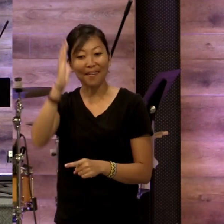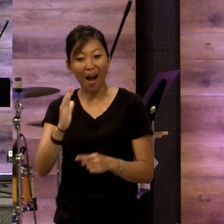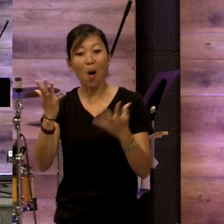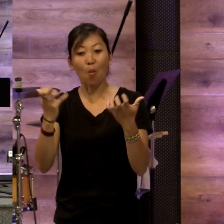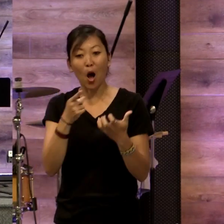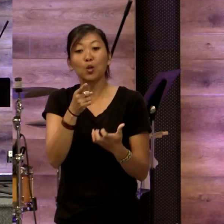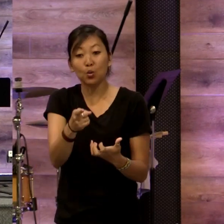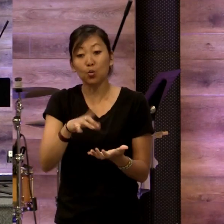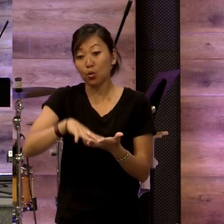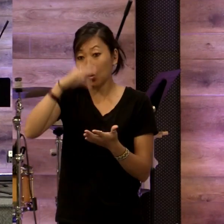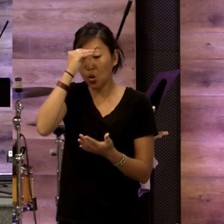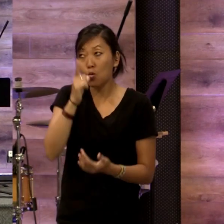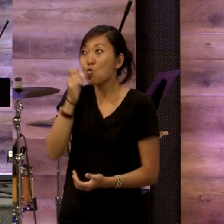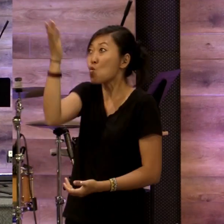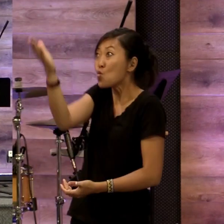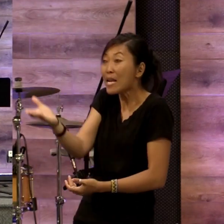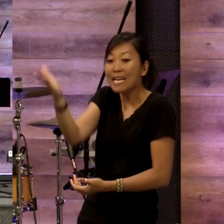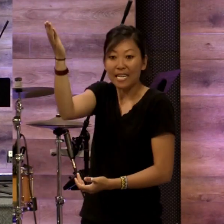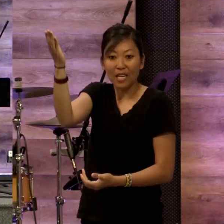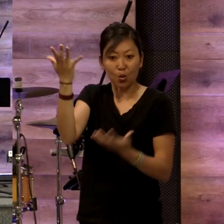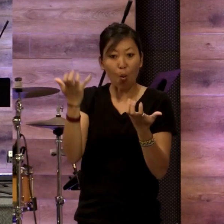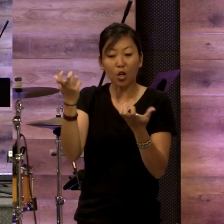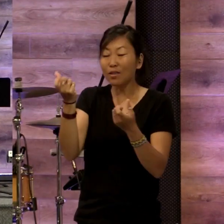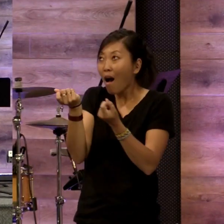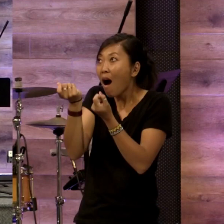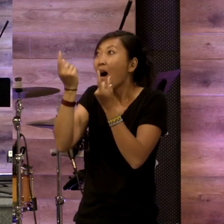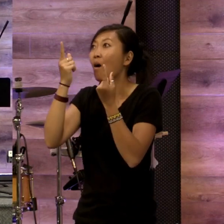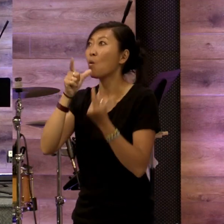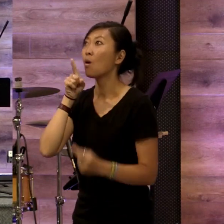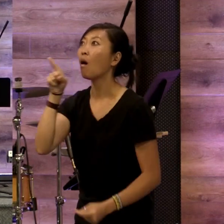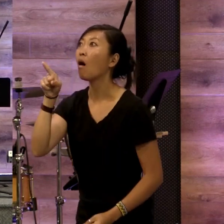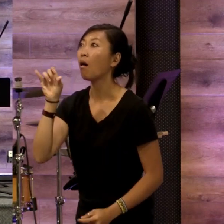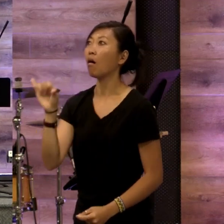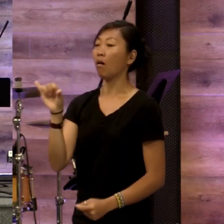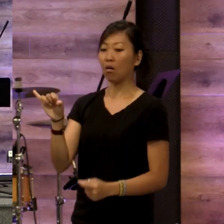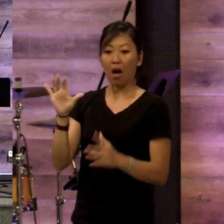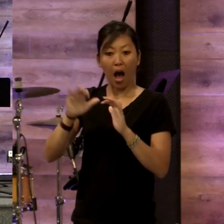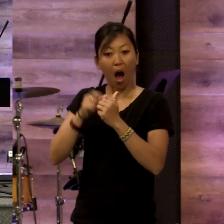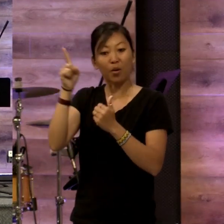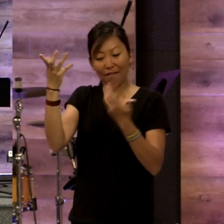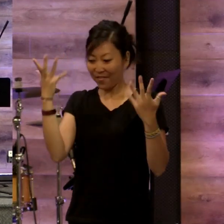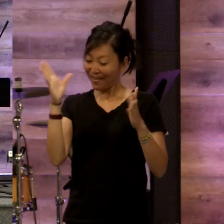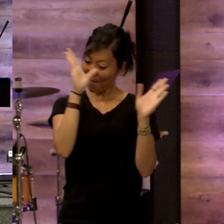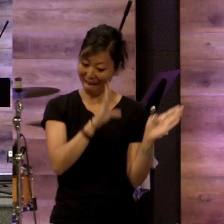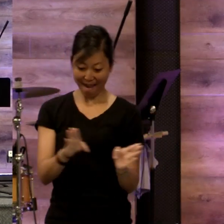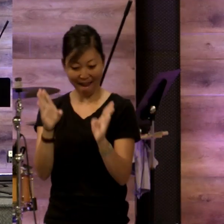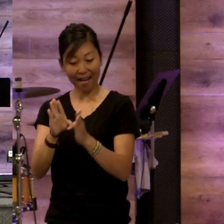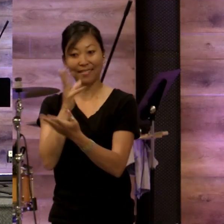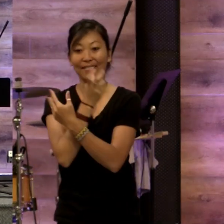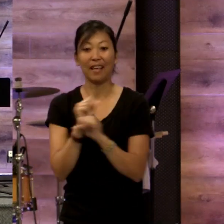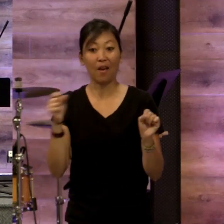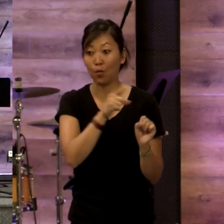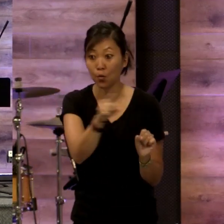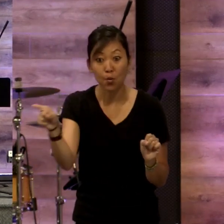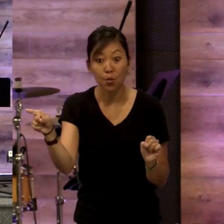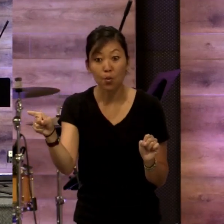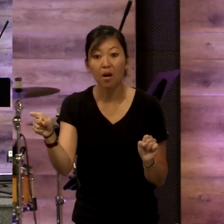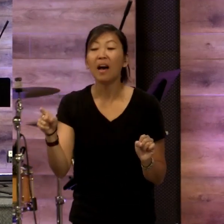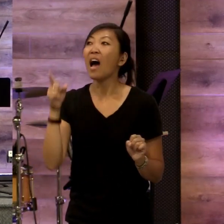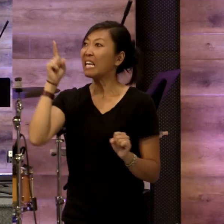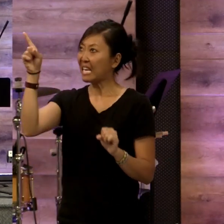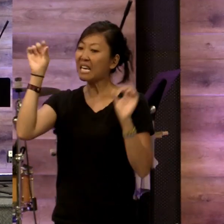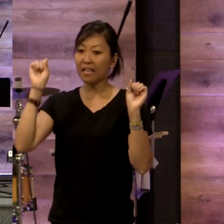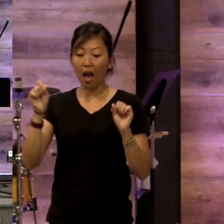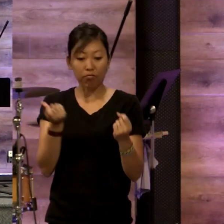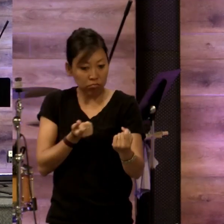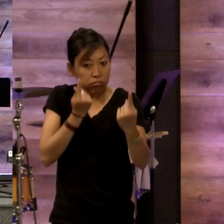know who He is and how He has enacted a plan of salvation and how He has related to people throughout the course of